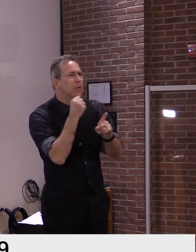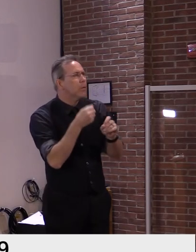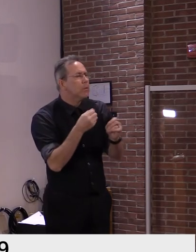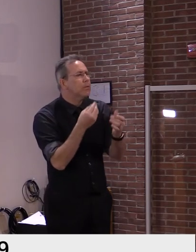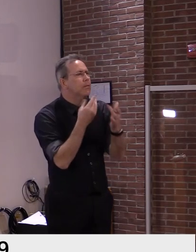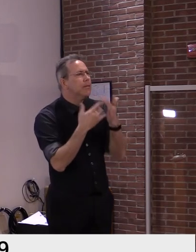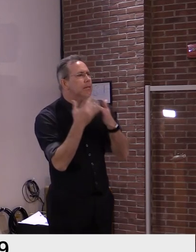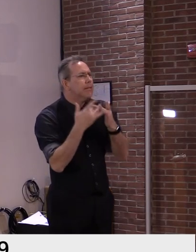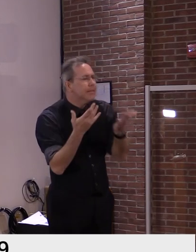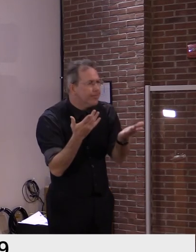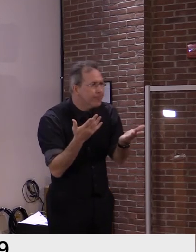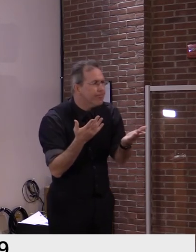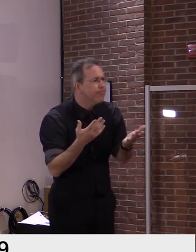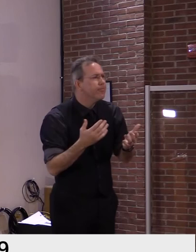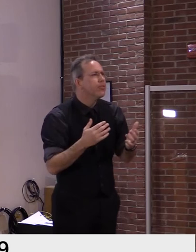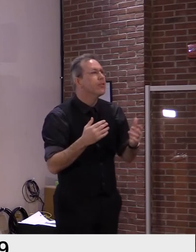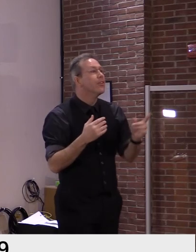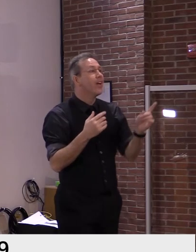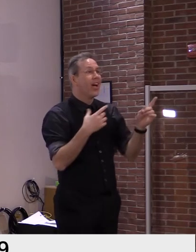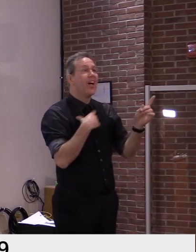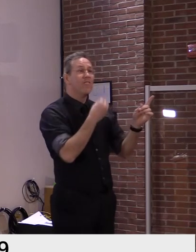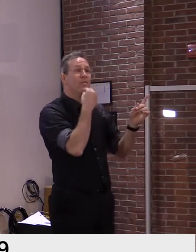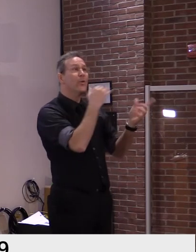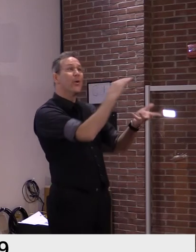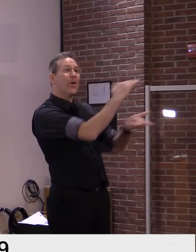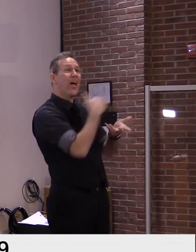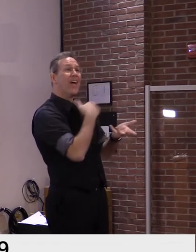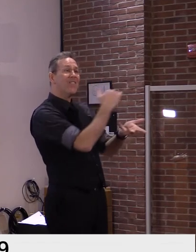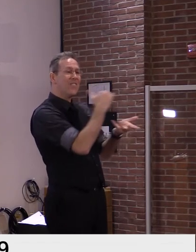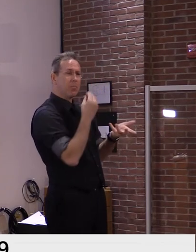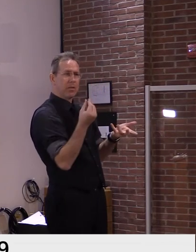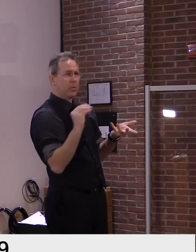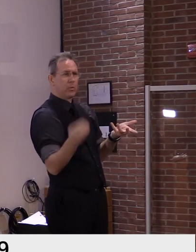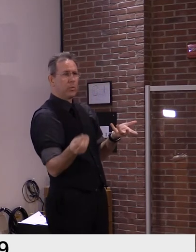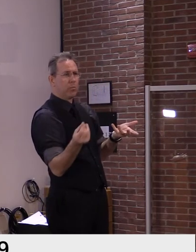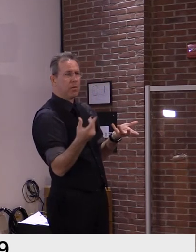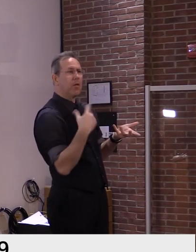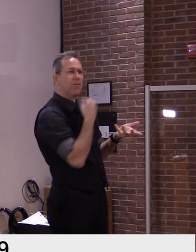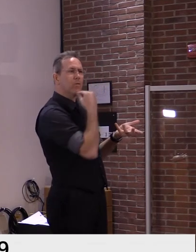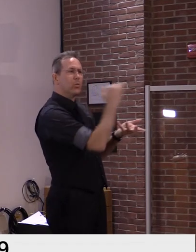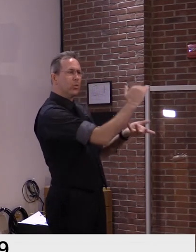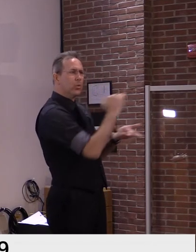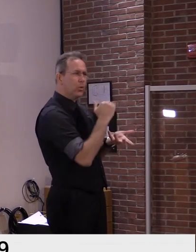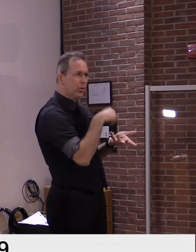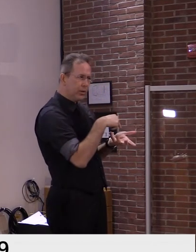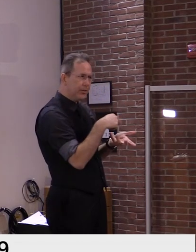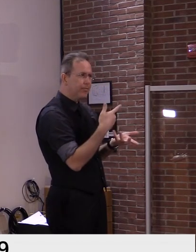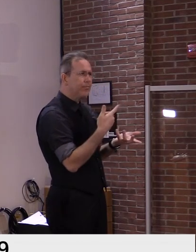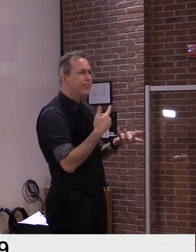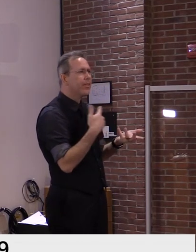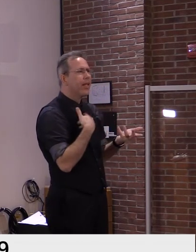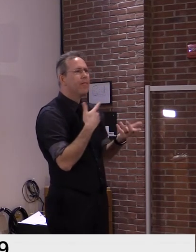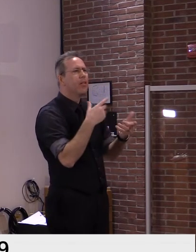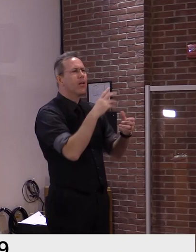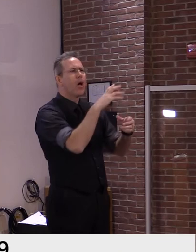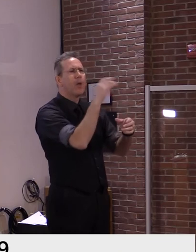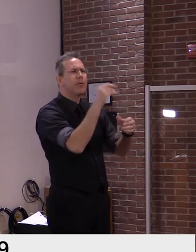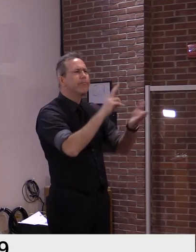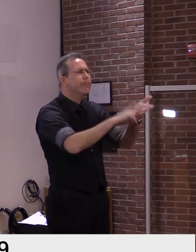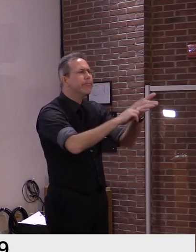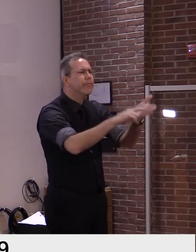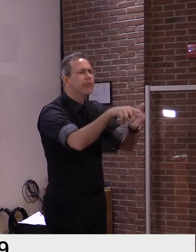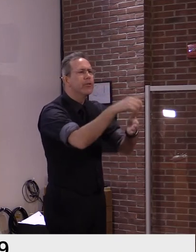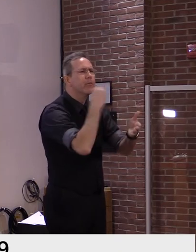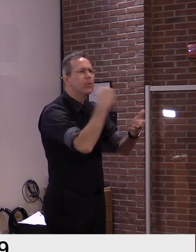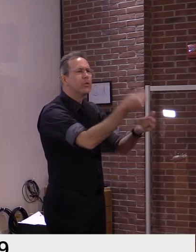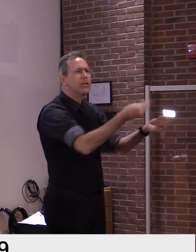They got the food to the state. They did rely on those sort of religious organizations to